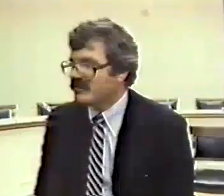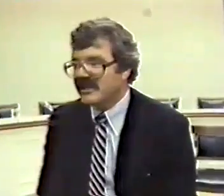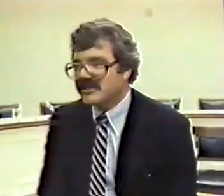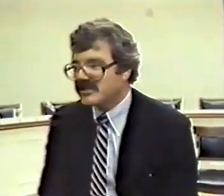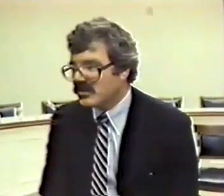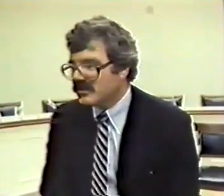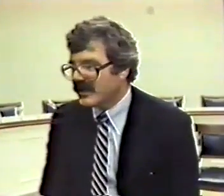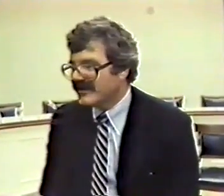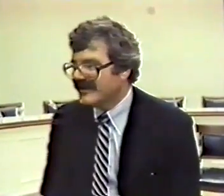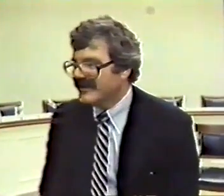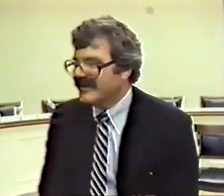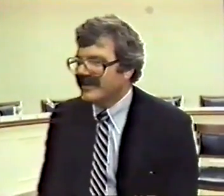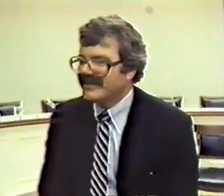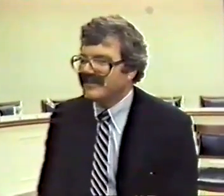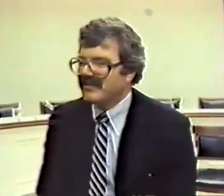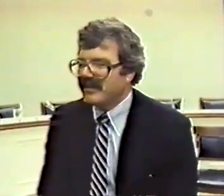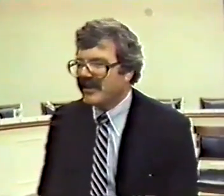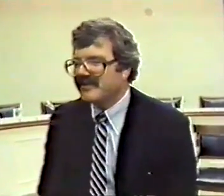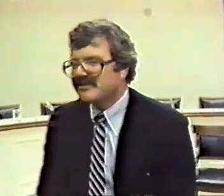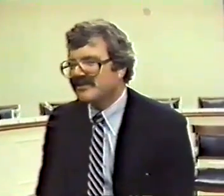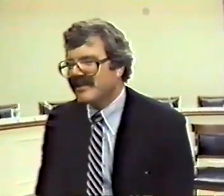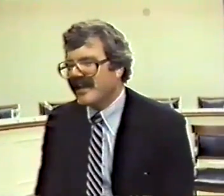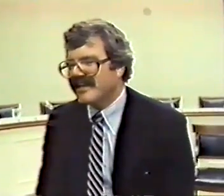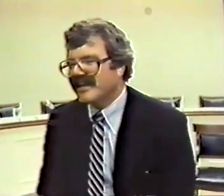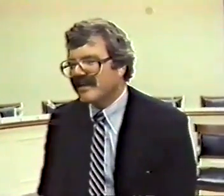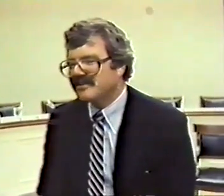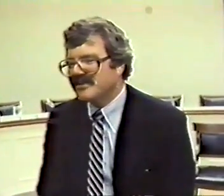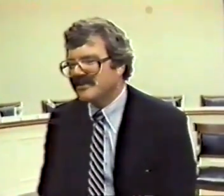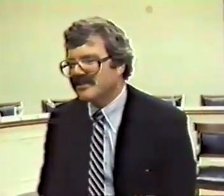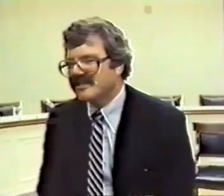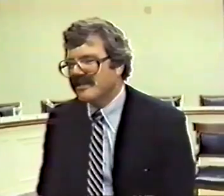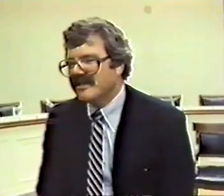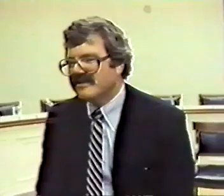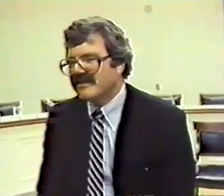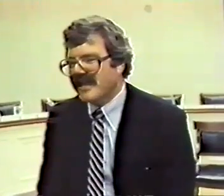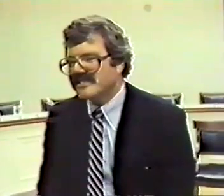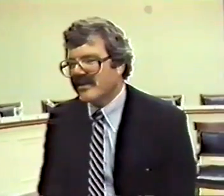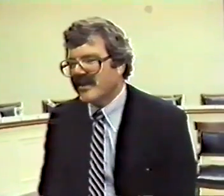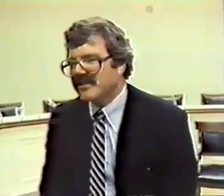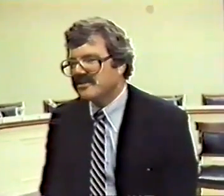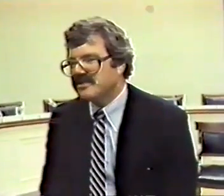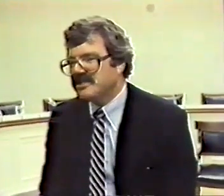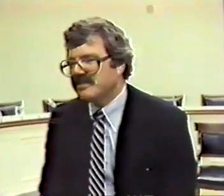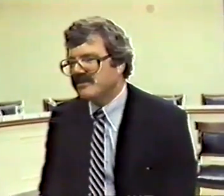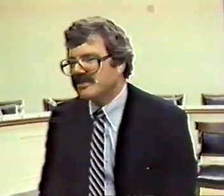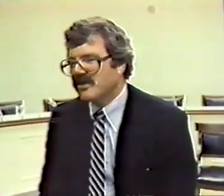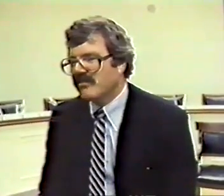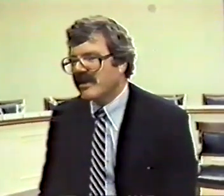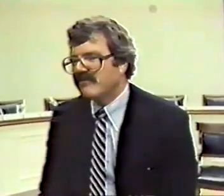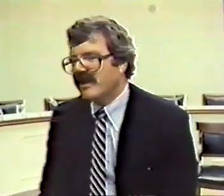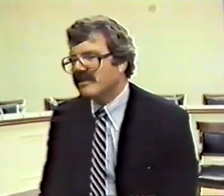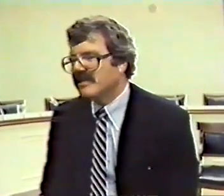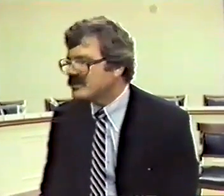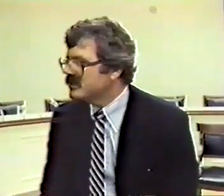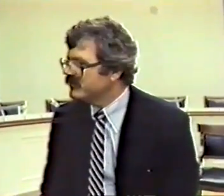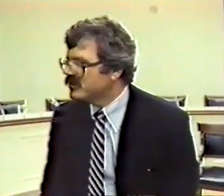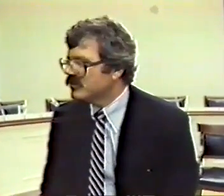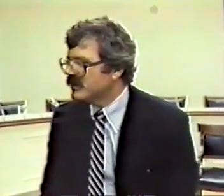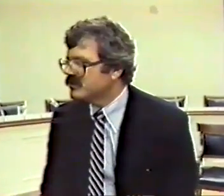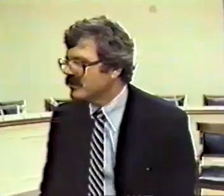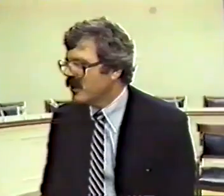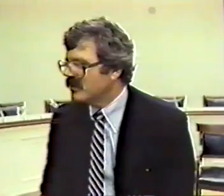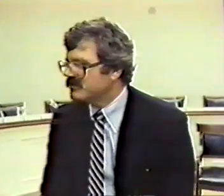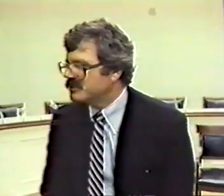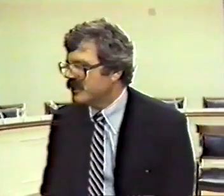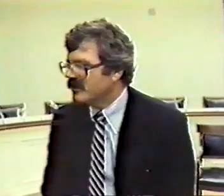Children's Act. But he hasn't told that to the parents or to the handicapped students, that that's how he has to achieve this goal. Matter of fact, he hasn't even told